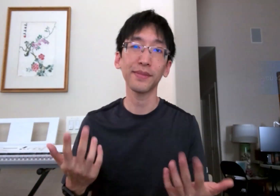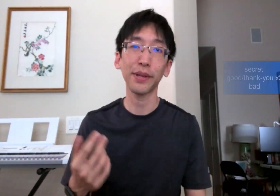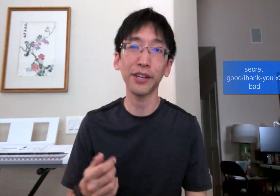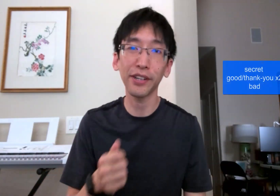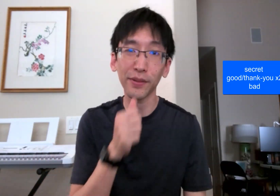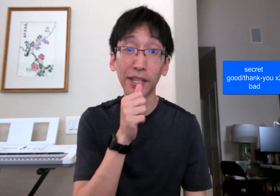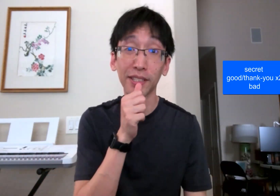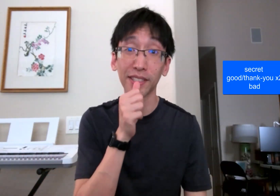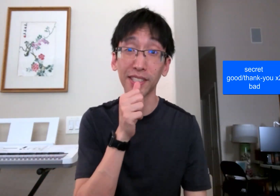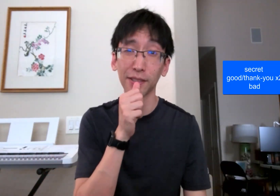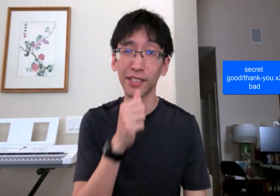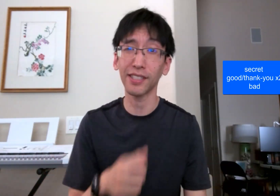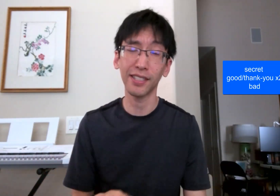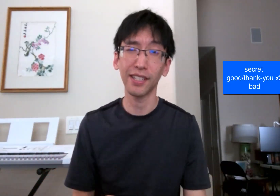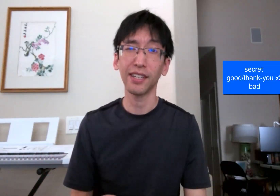Mainly a lot of like secret,